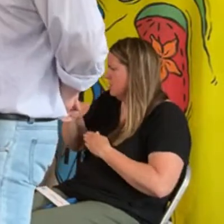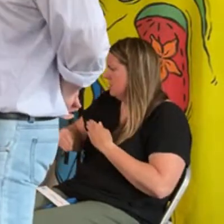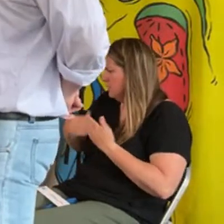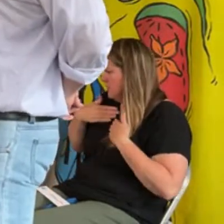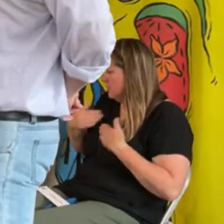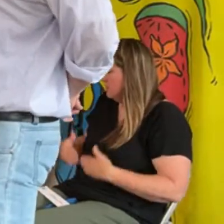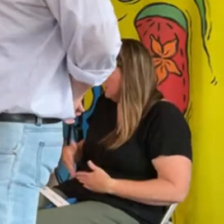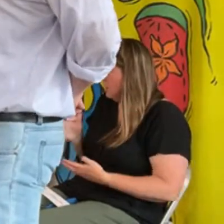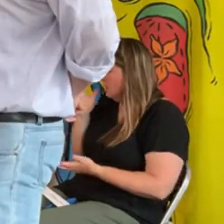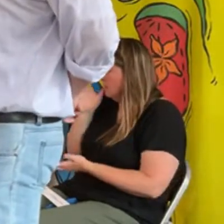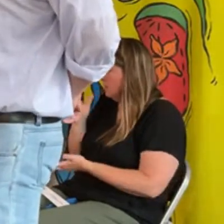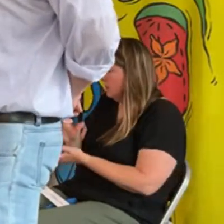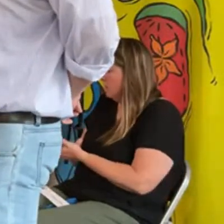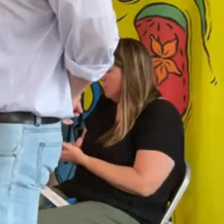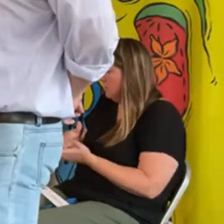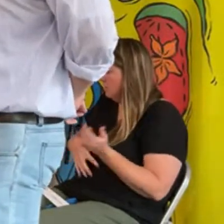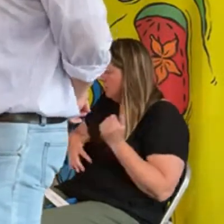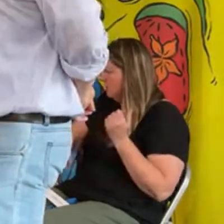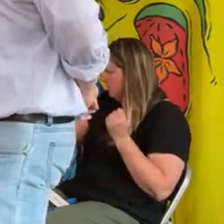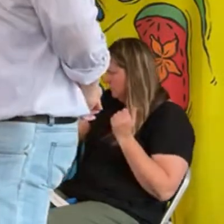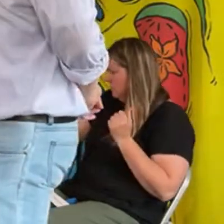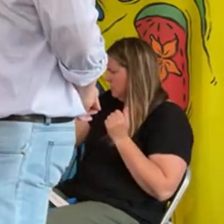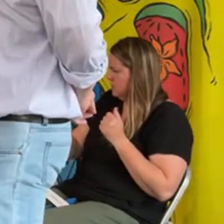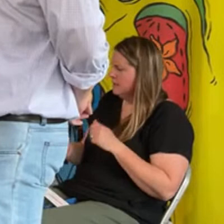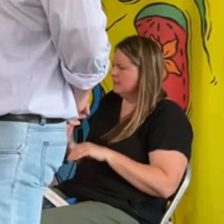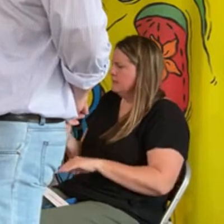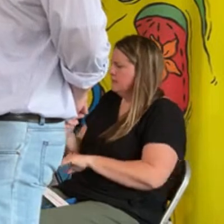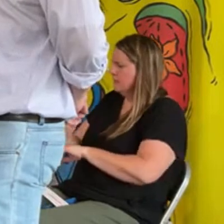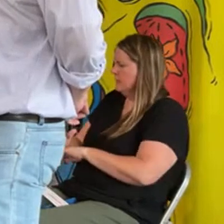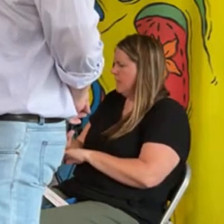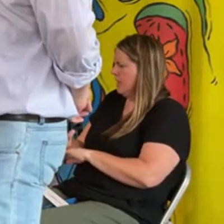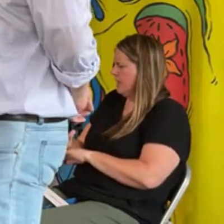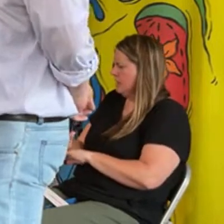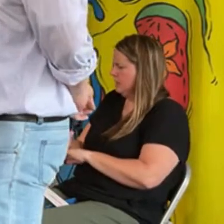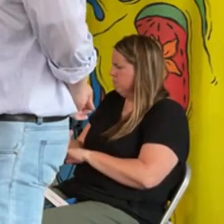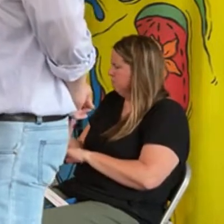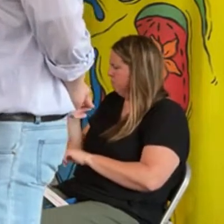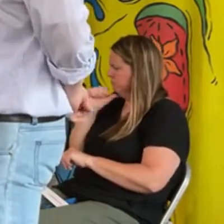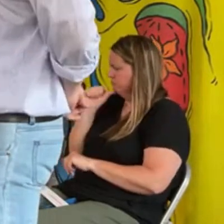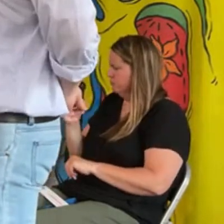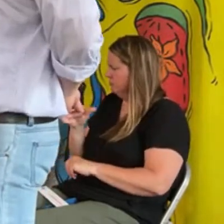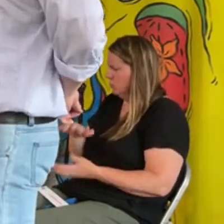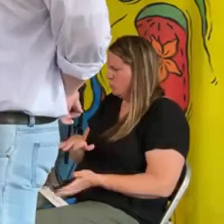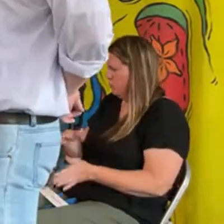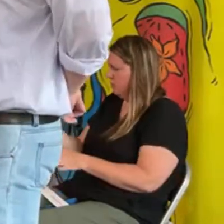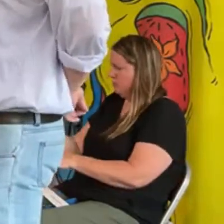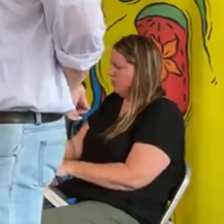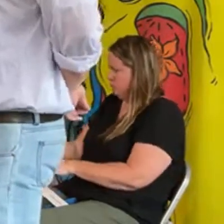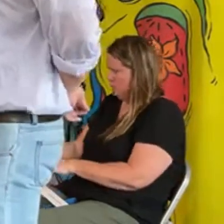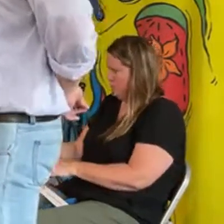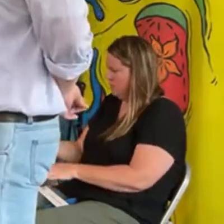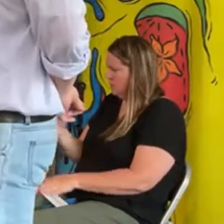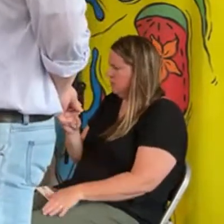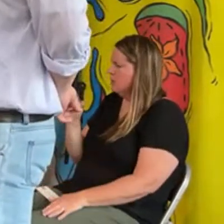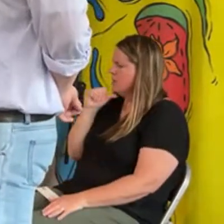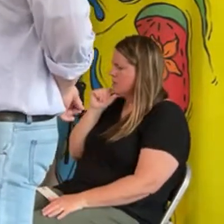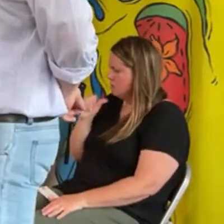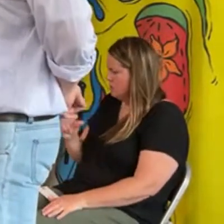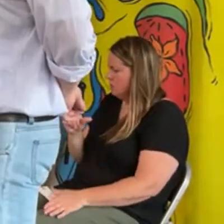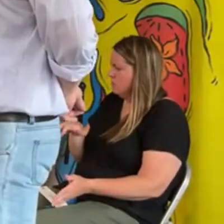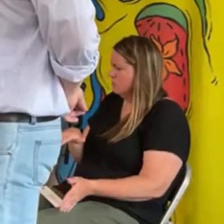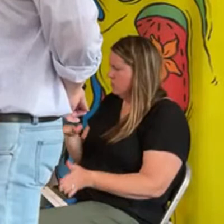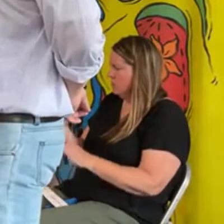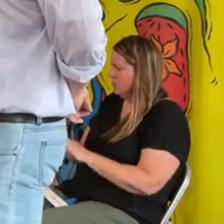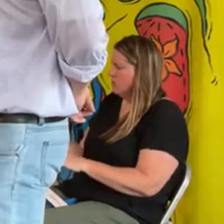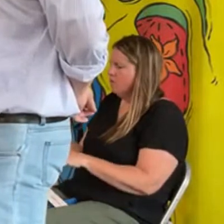my pregnant wife. Tonight, if you don't die and don't